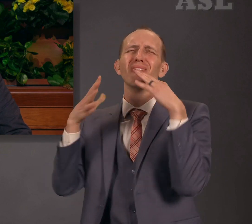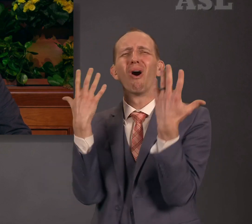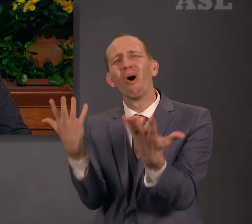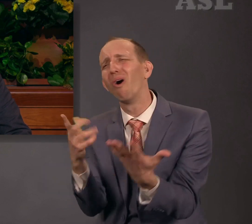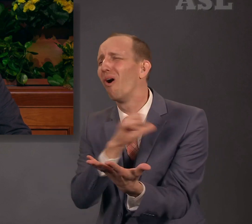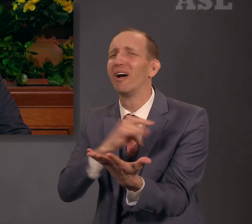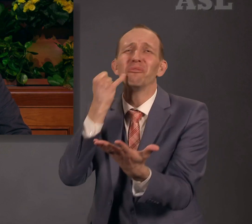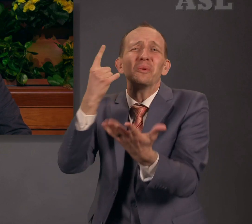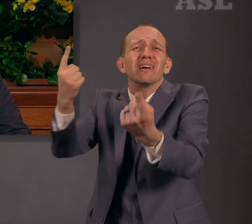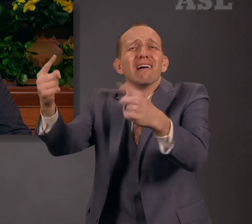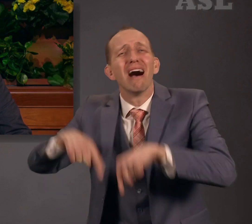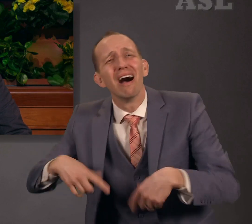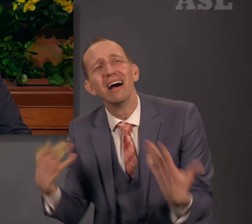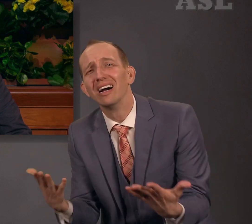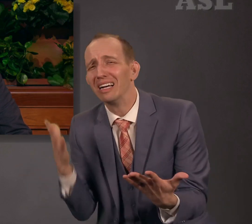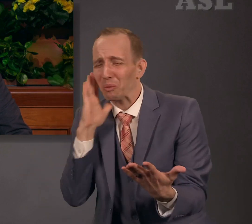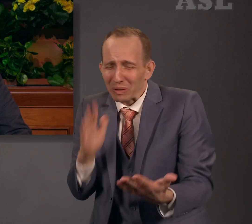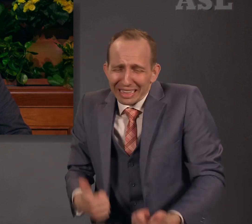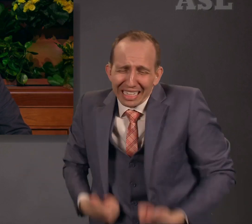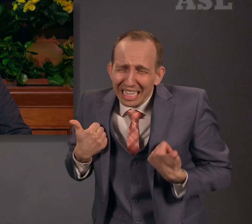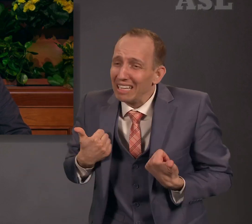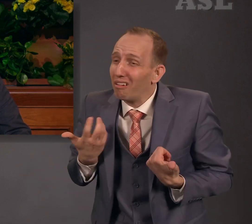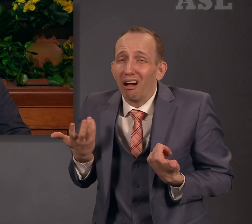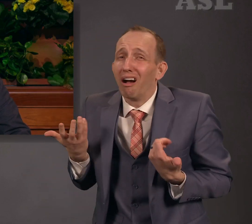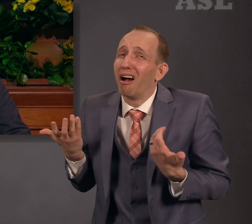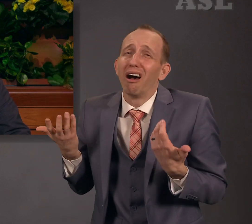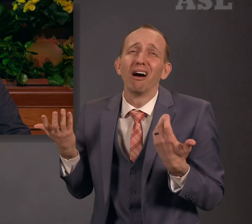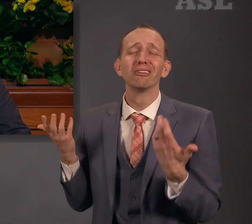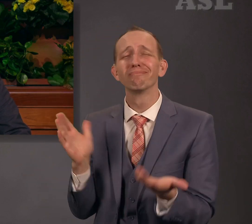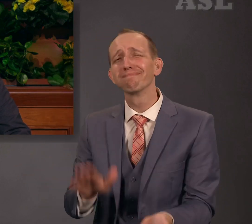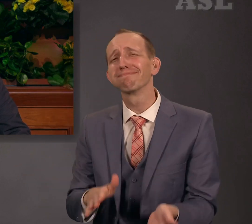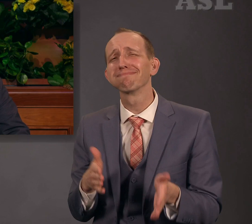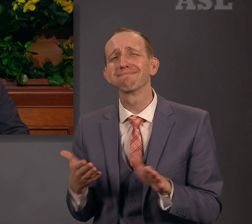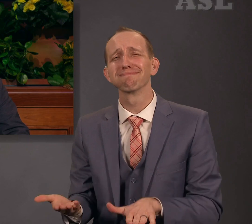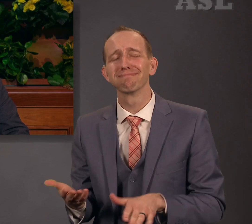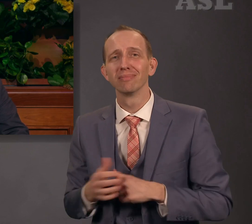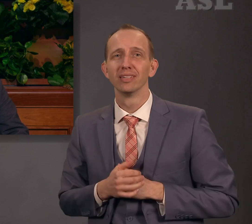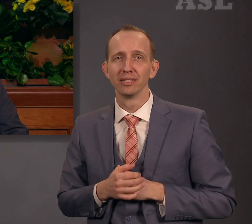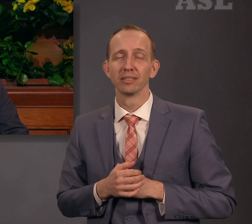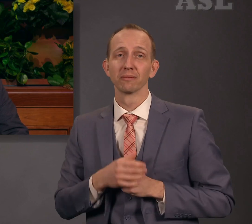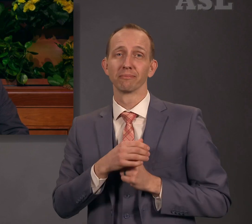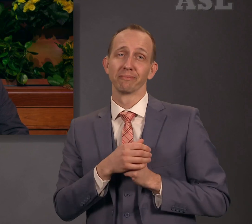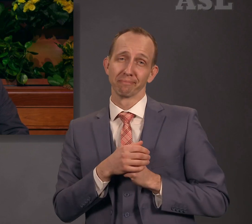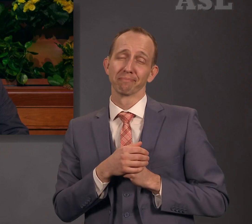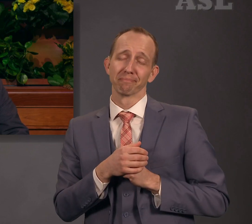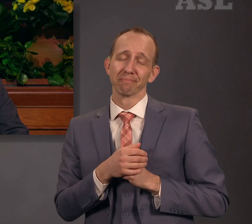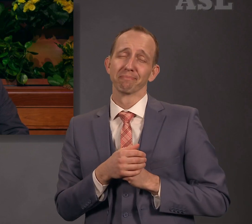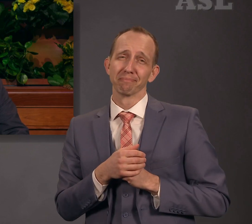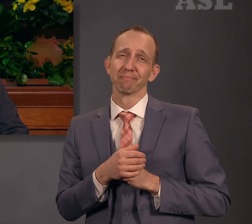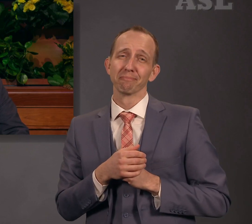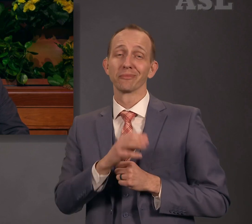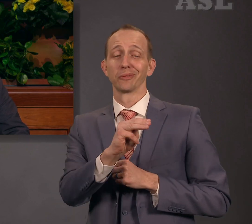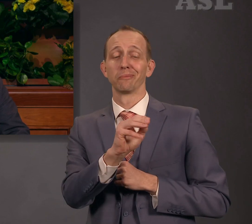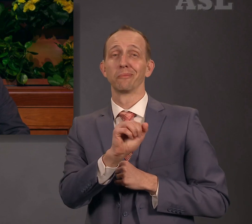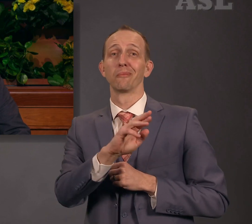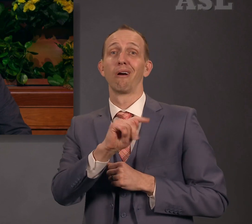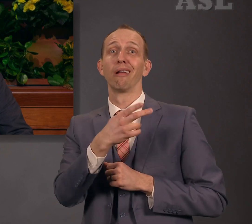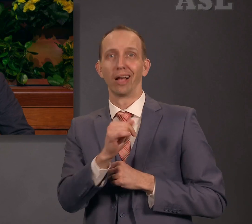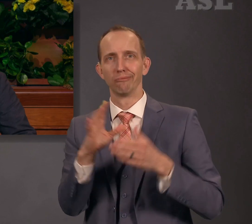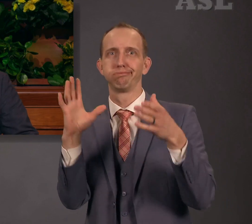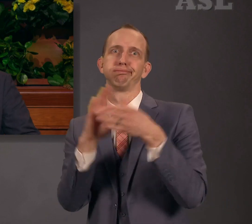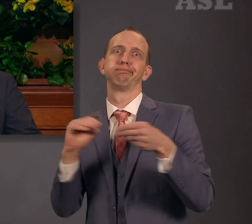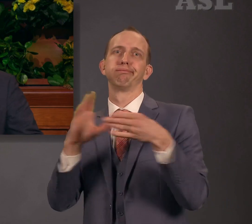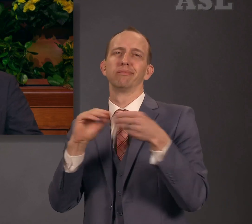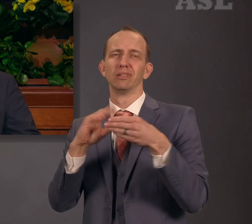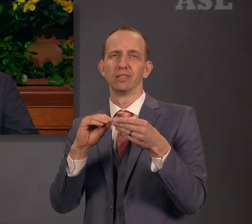each greeted him, saying, "Lord, if thou hadst been here, my brother had not died." Martha